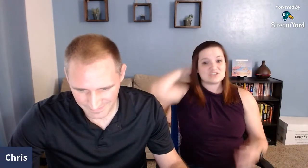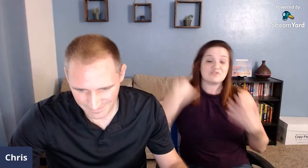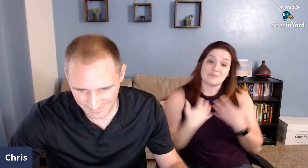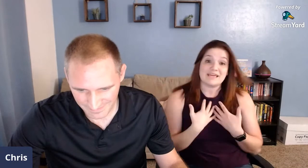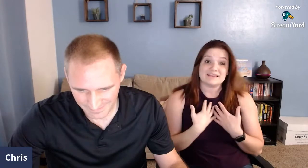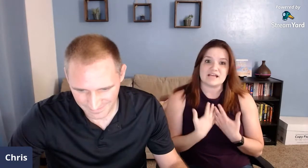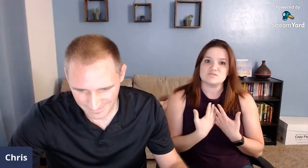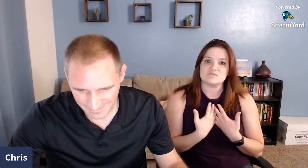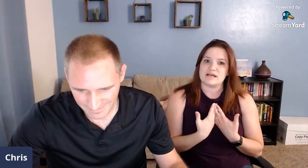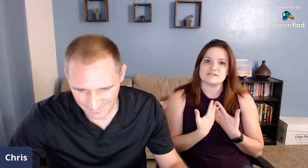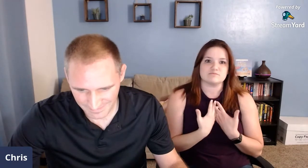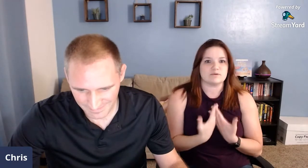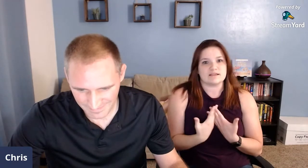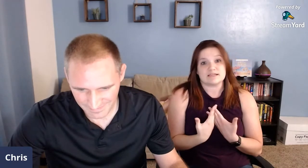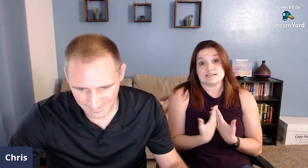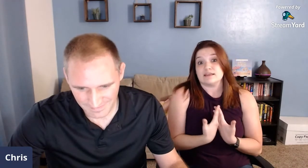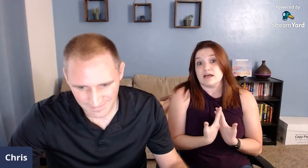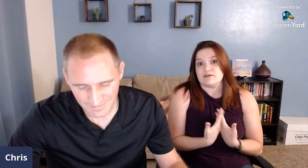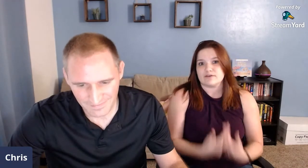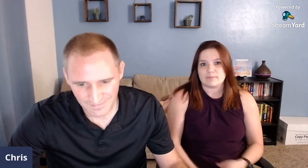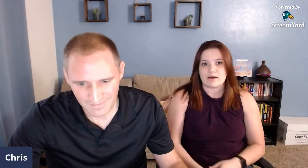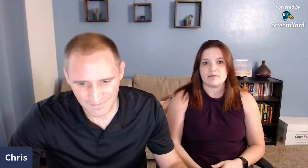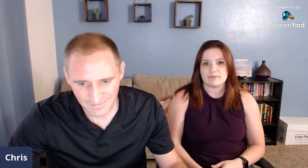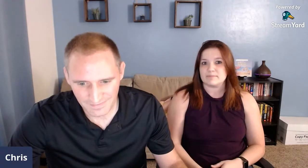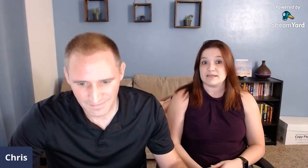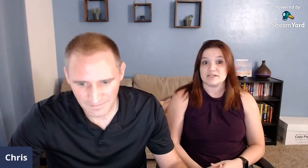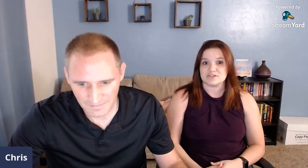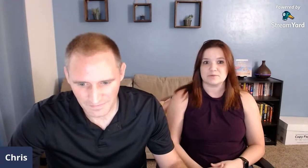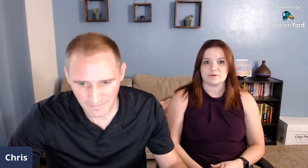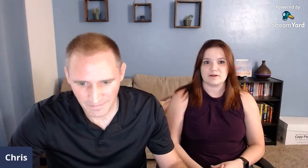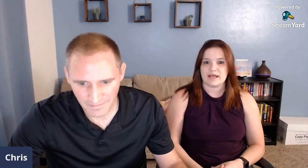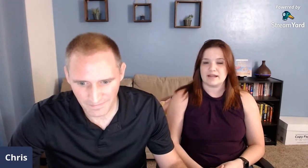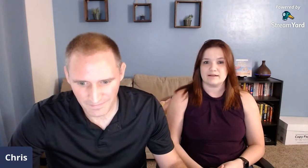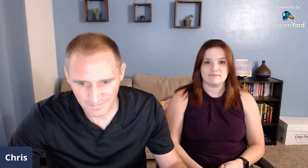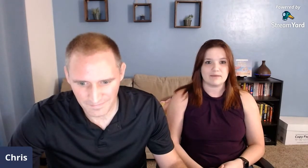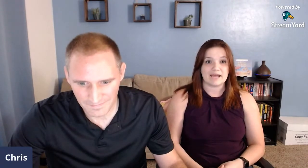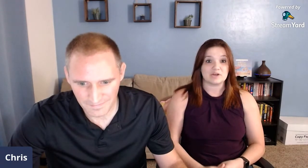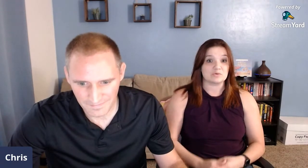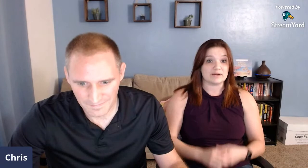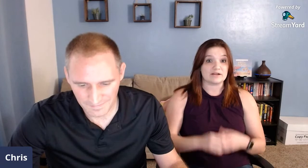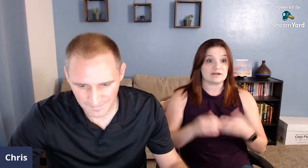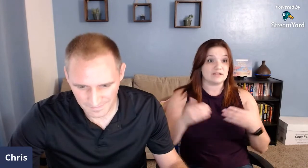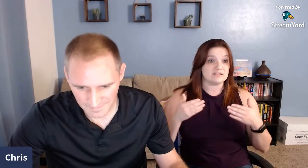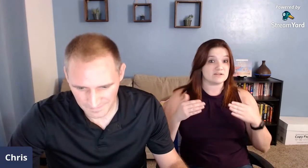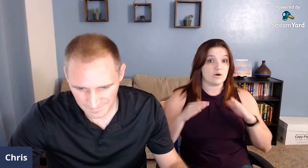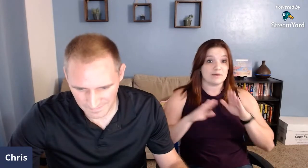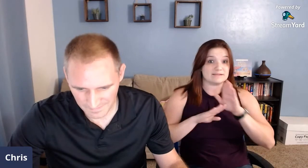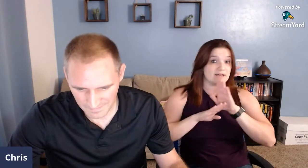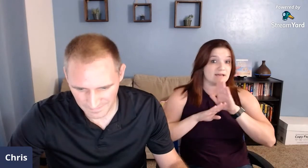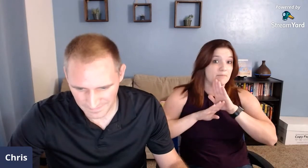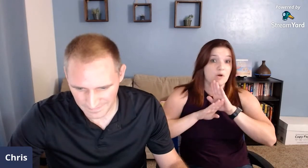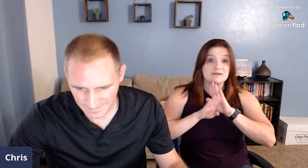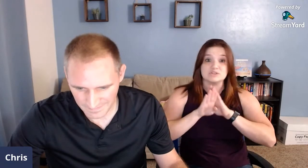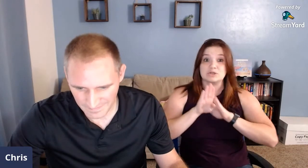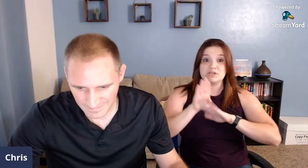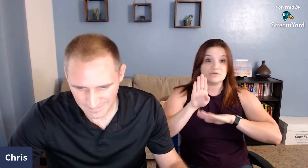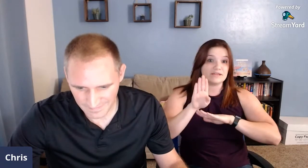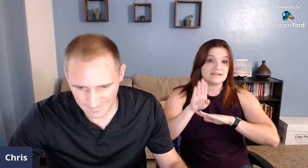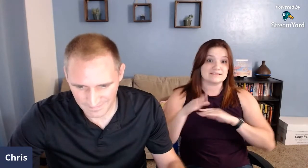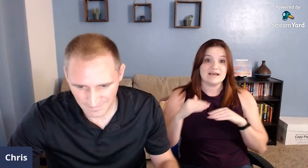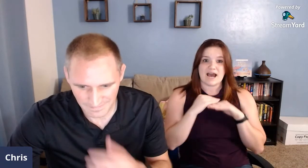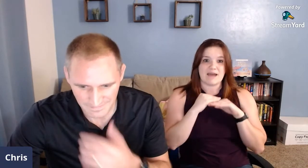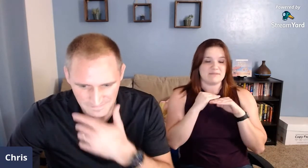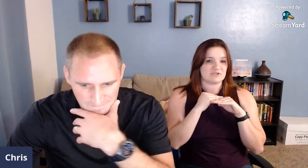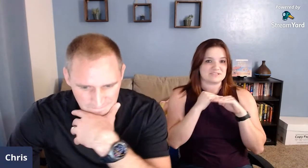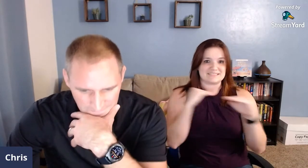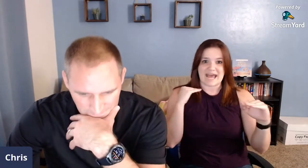But yeah, so for me, that's one of the things I love about being an interpreter. And my career is I'm always learning new